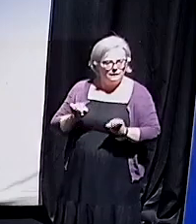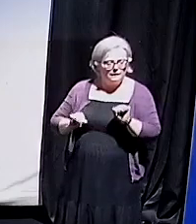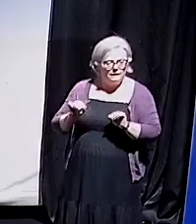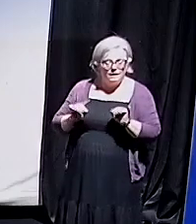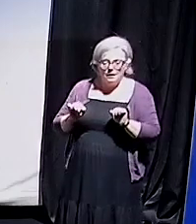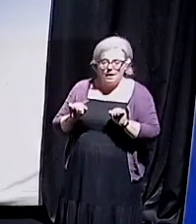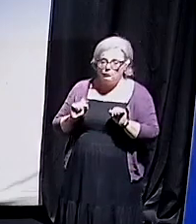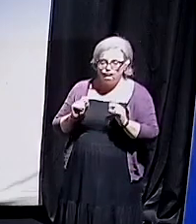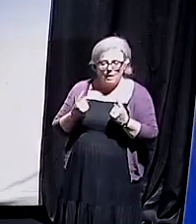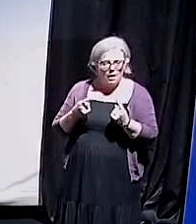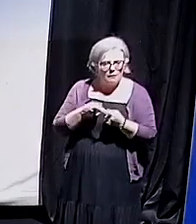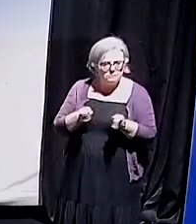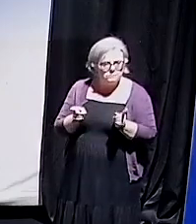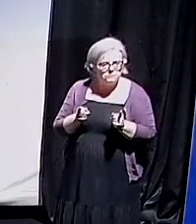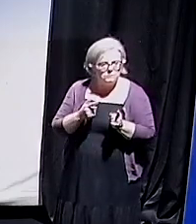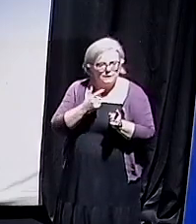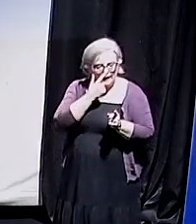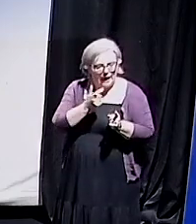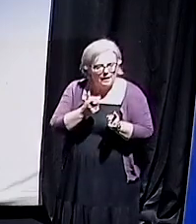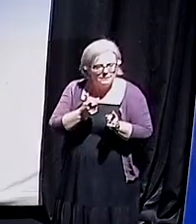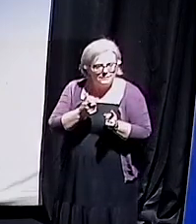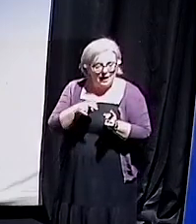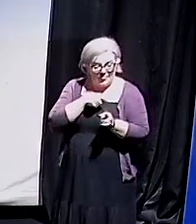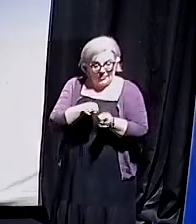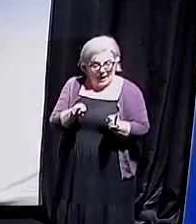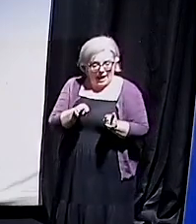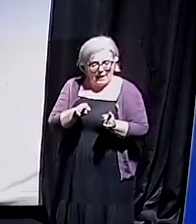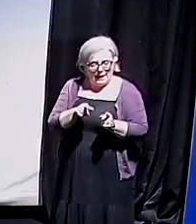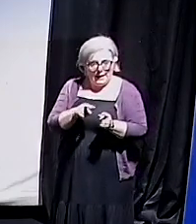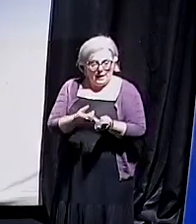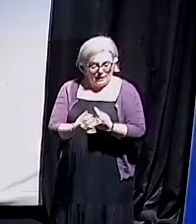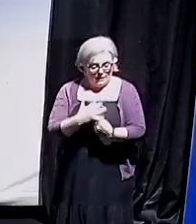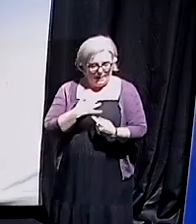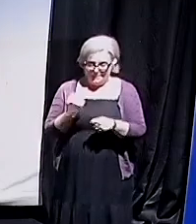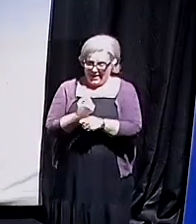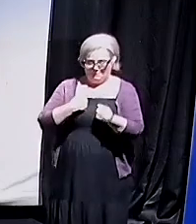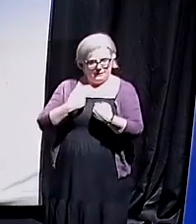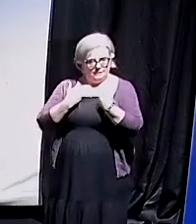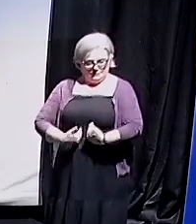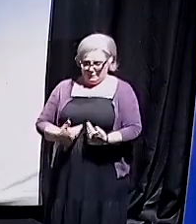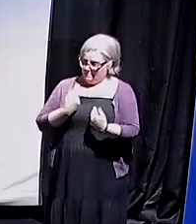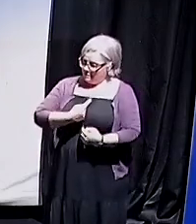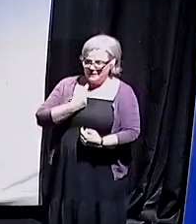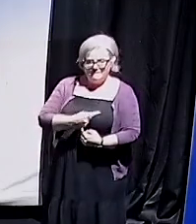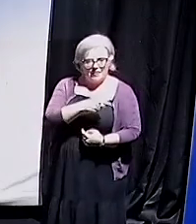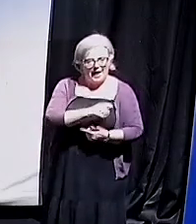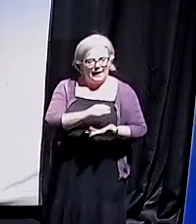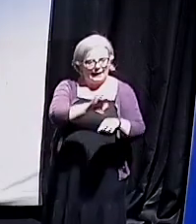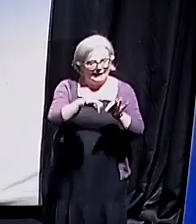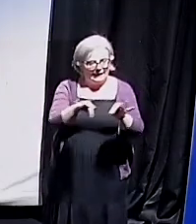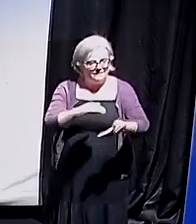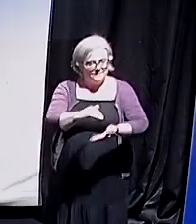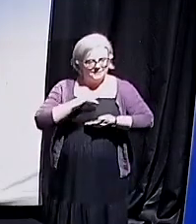realised that those things were actually the things that made me, and they were a gift, that's when my life